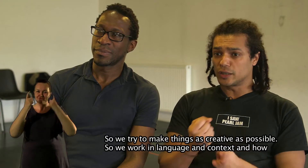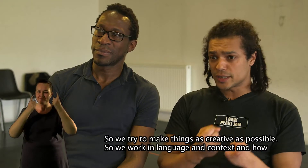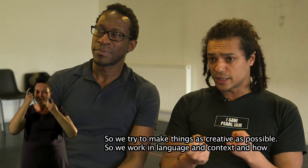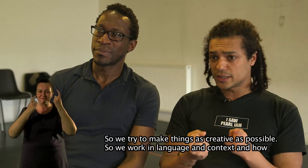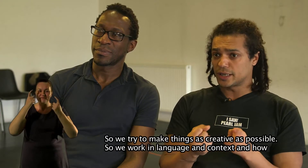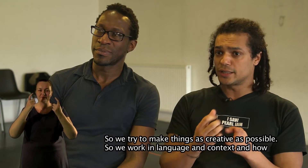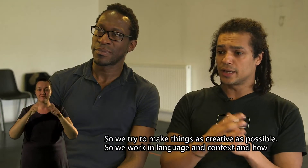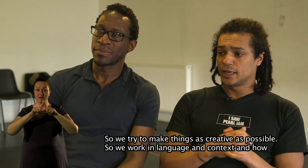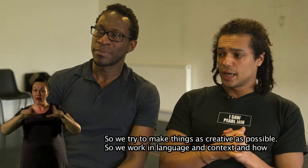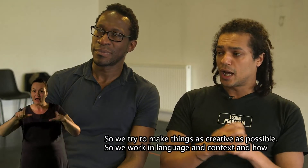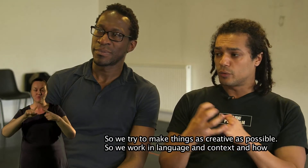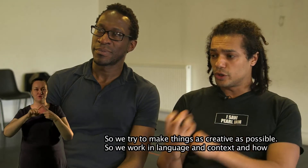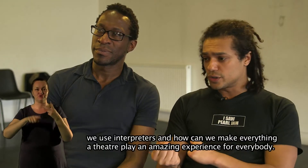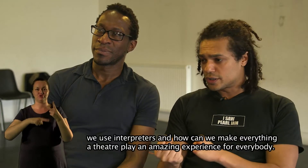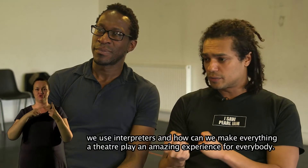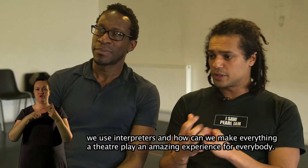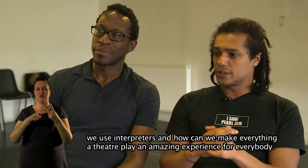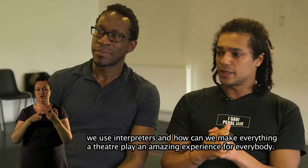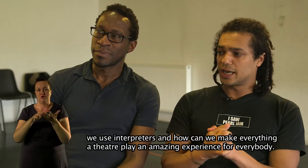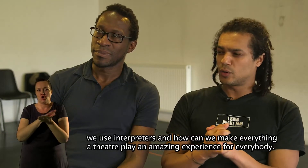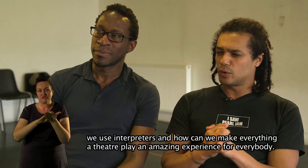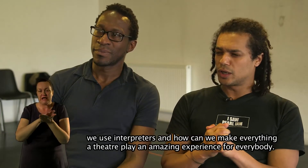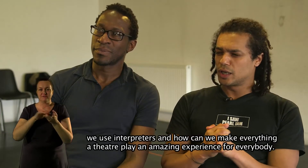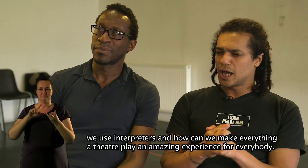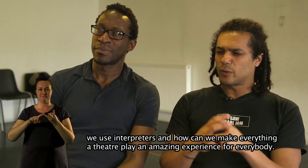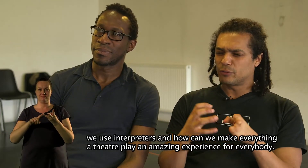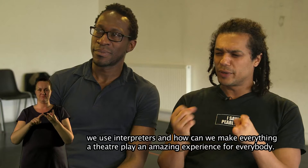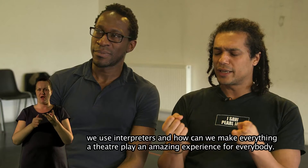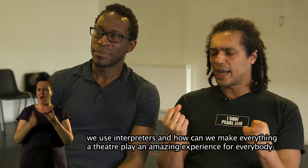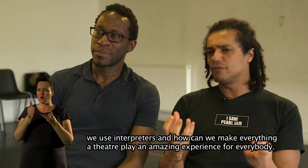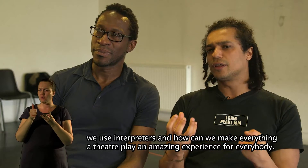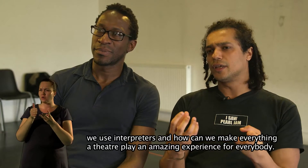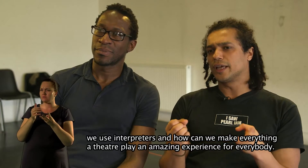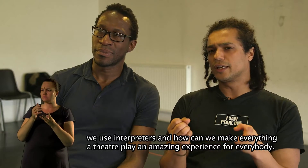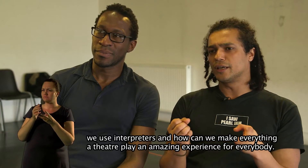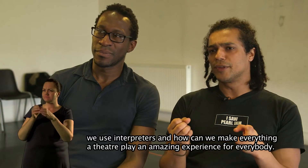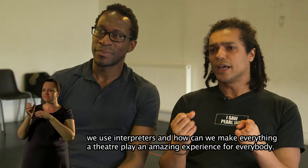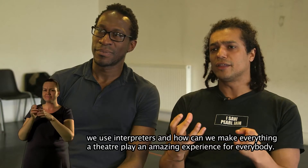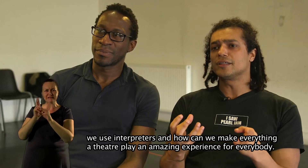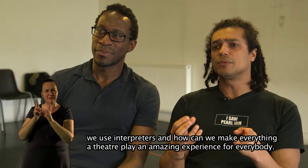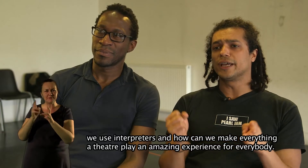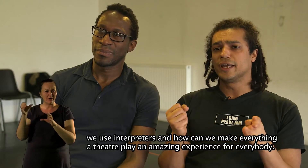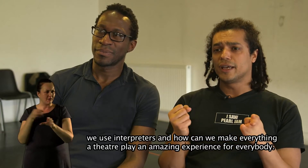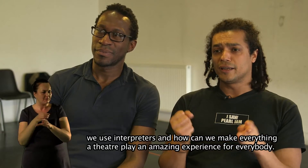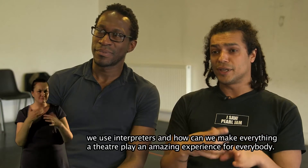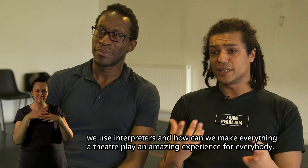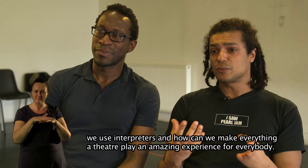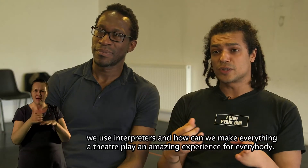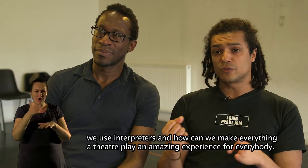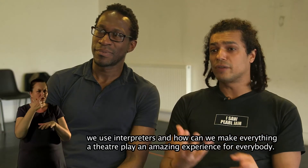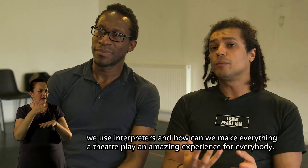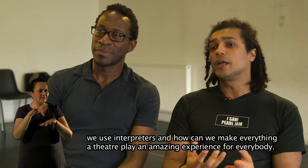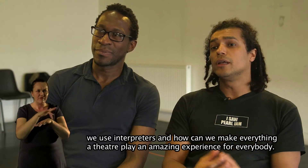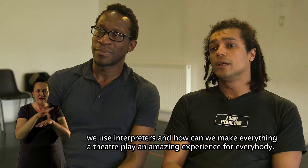and context and how we use interpreters and how can we make everything like a theatre play an amazing